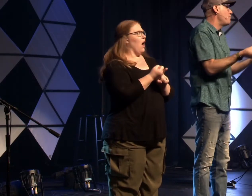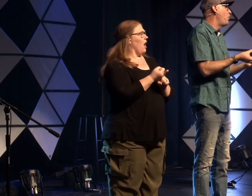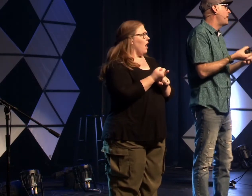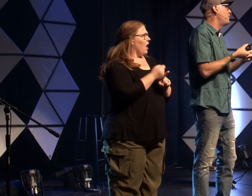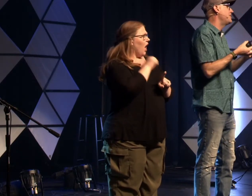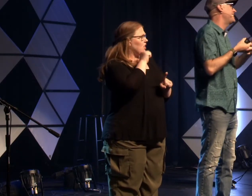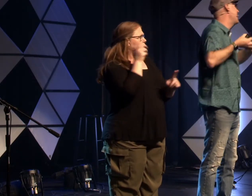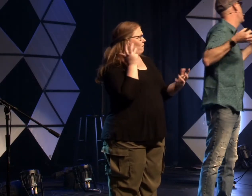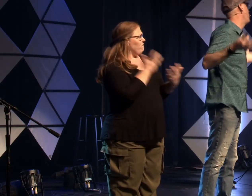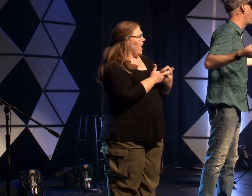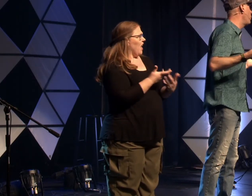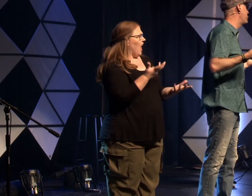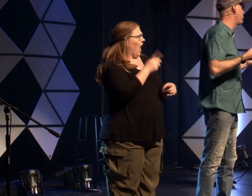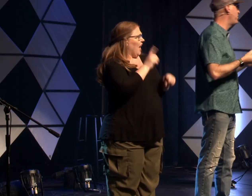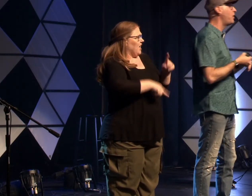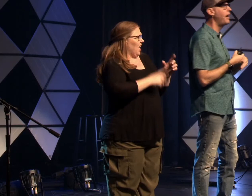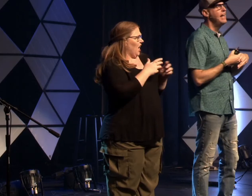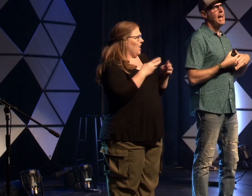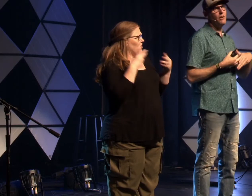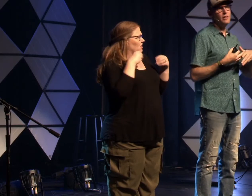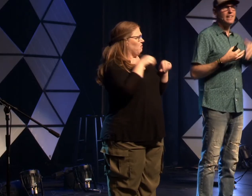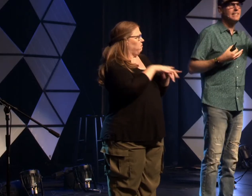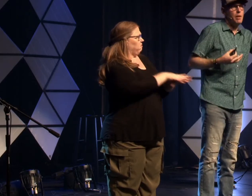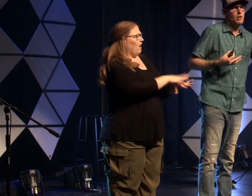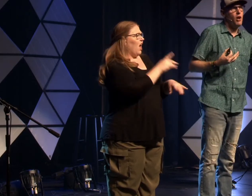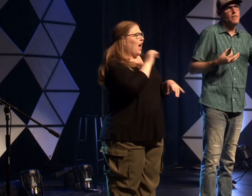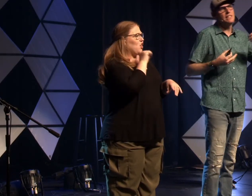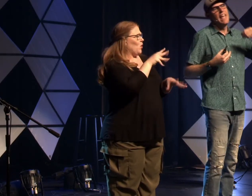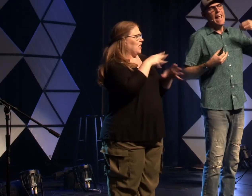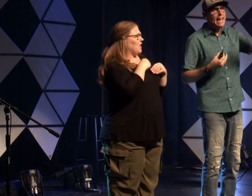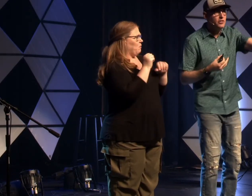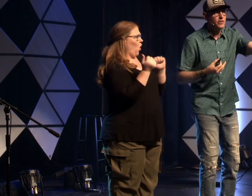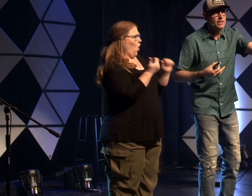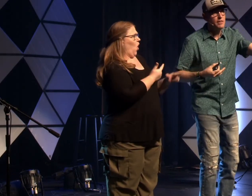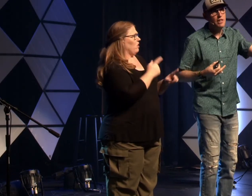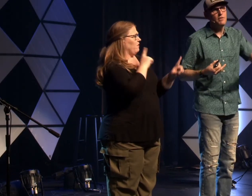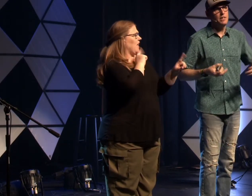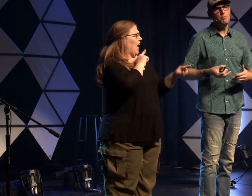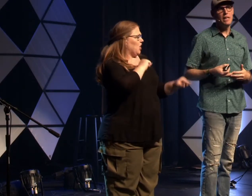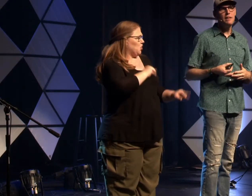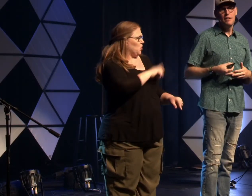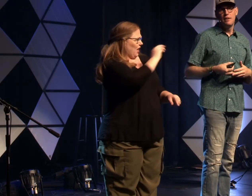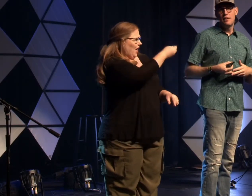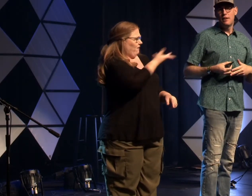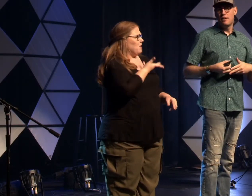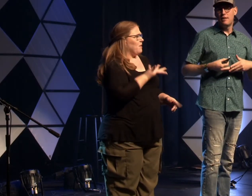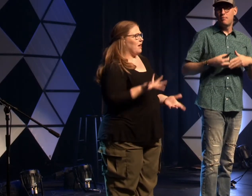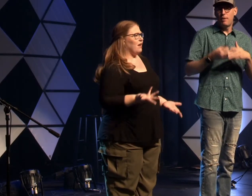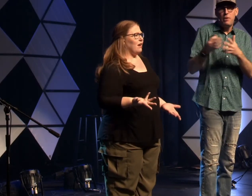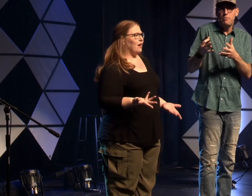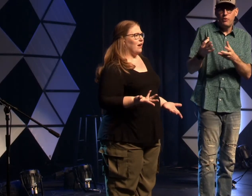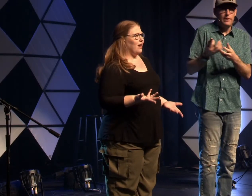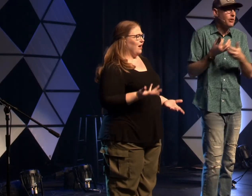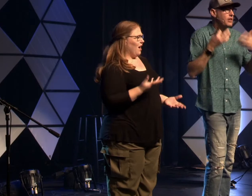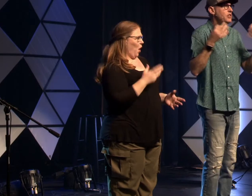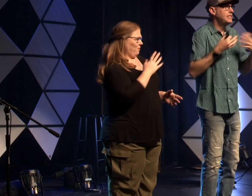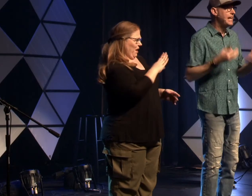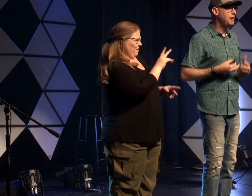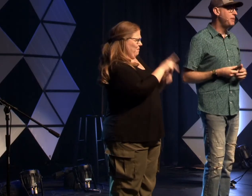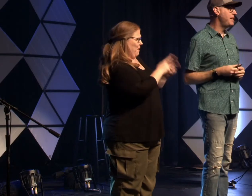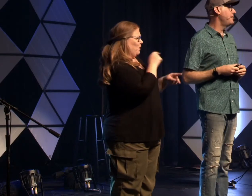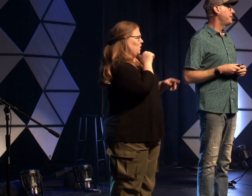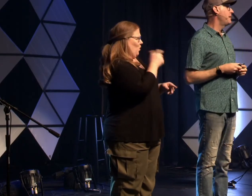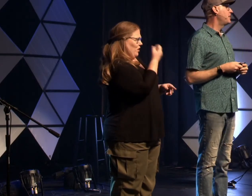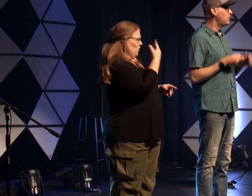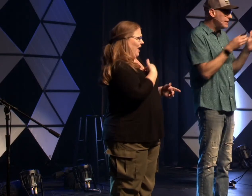into that mold. I don't just kind of go along with the flow. I don't accept all these answers that have given to me by people that don't